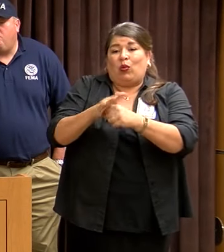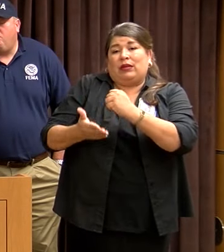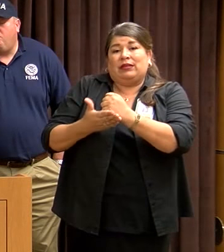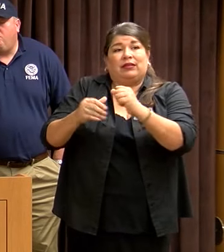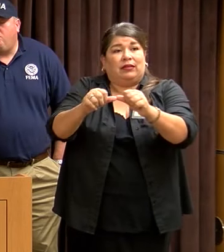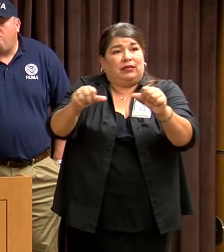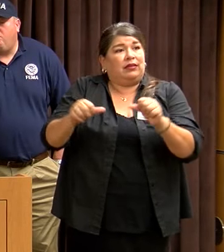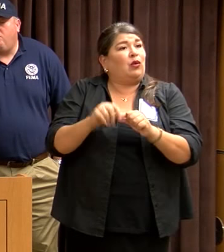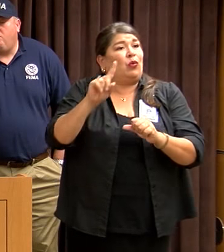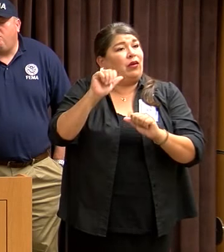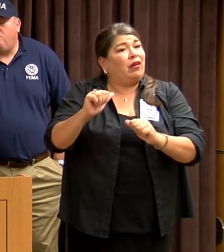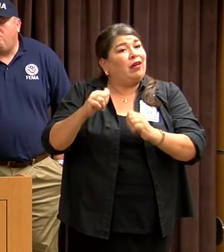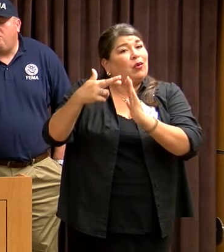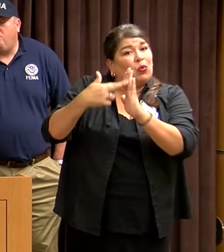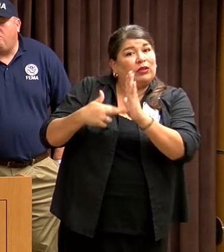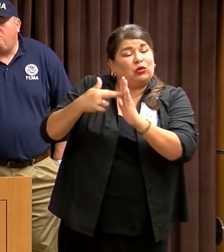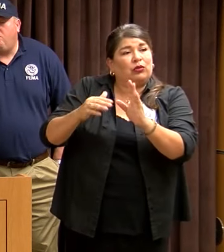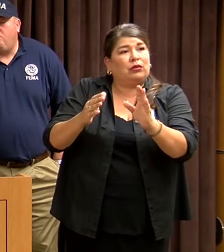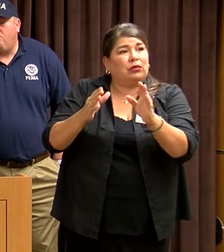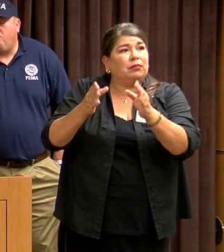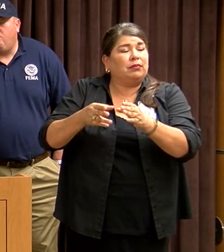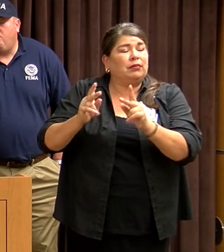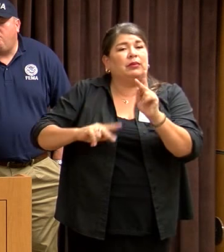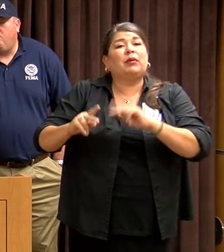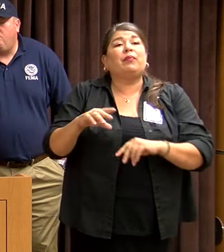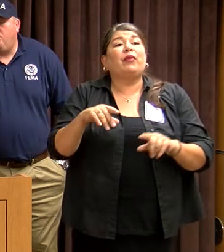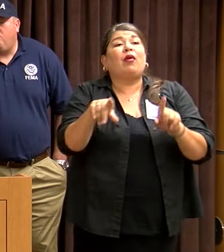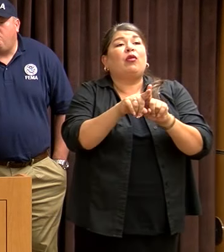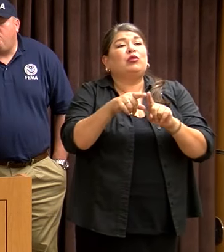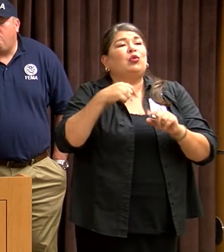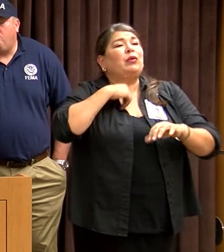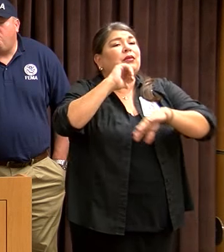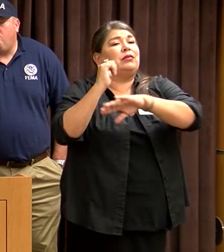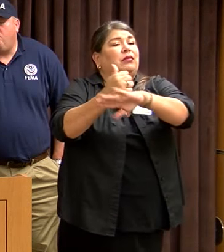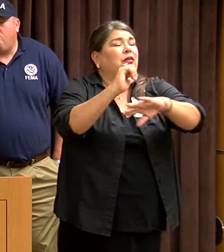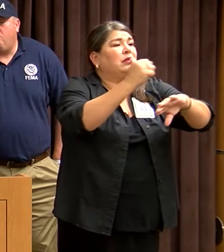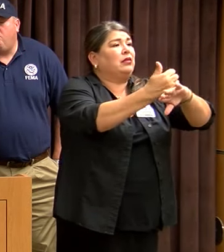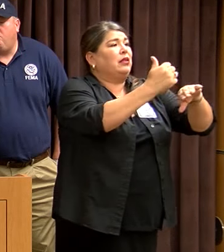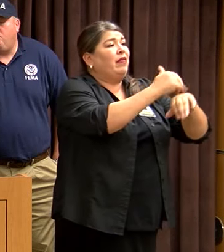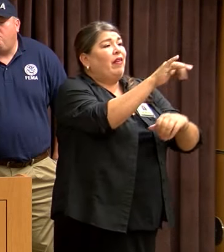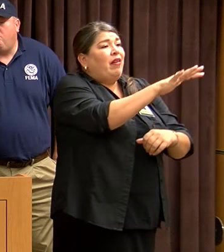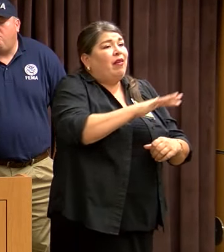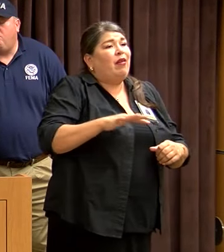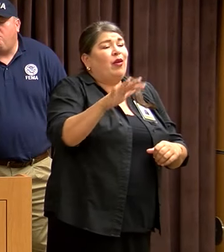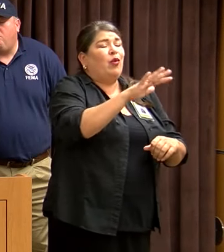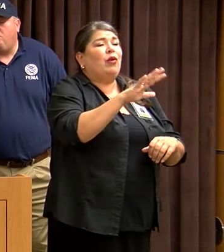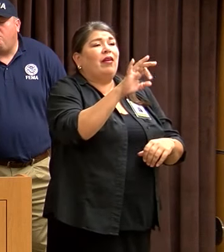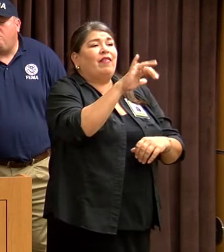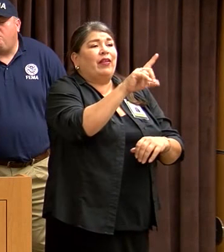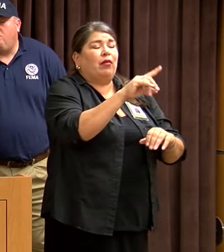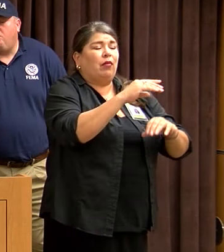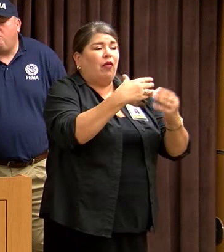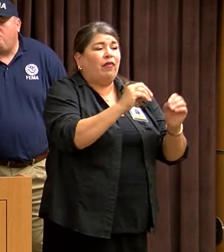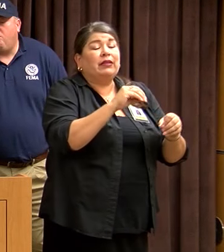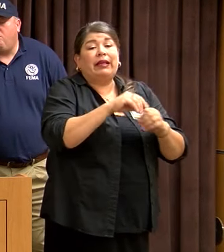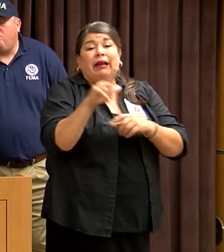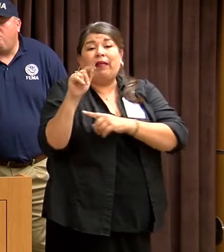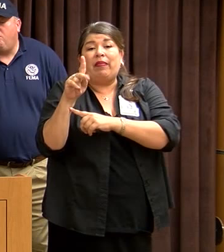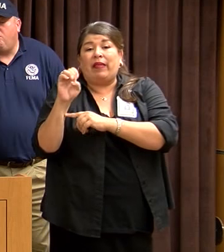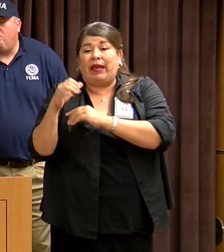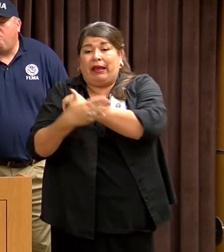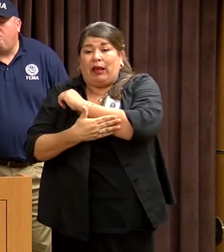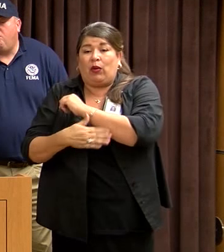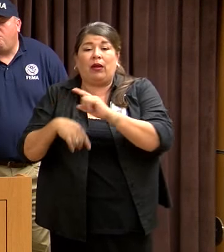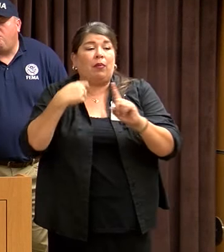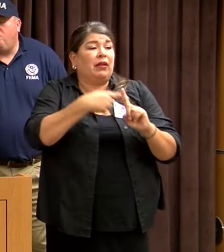you. And we're also setting up what we're calling area field offices in Lake and Calaveras County, where we're going